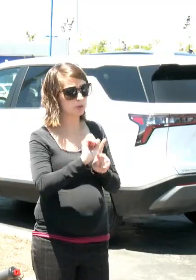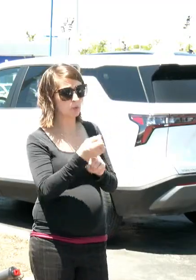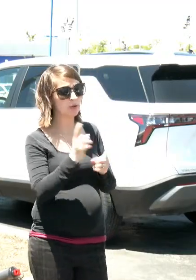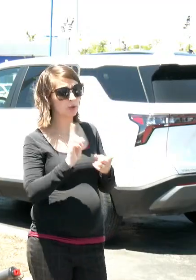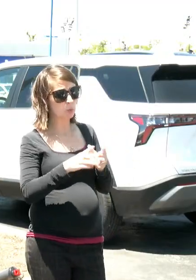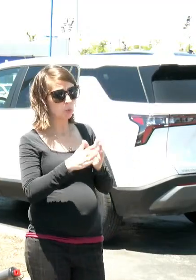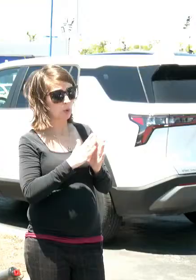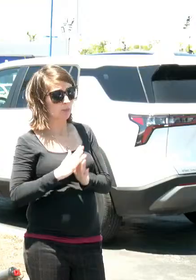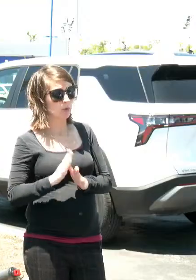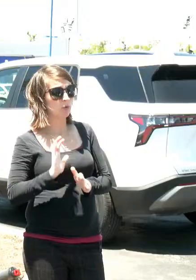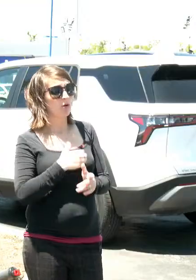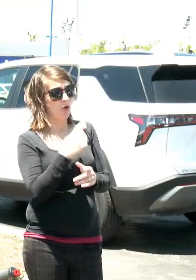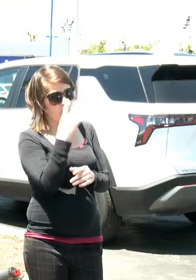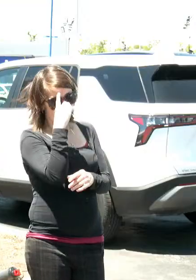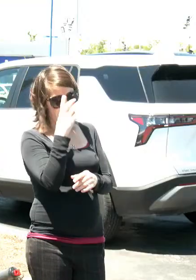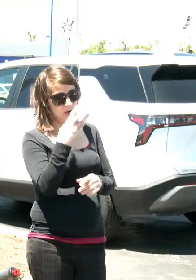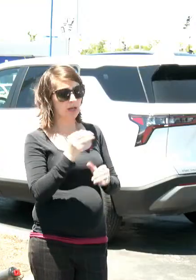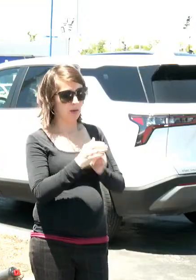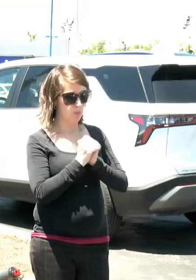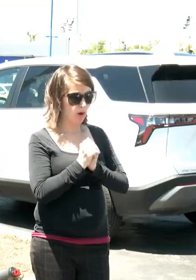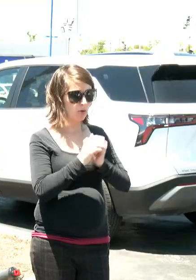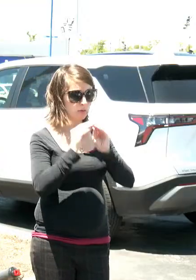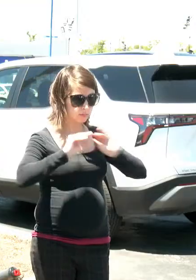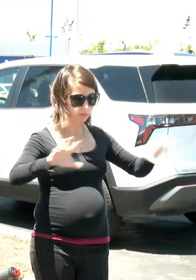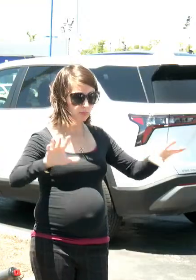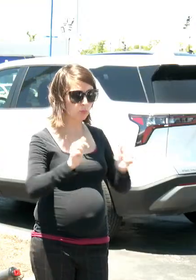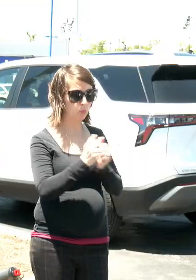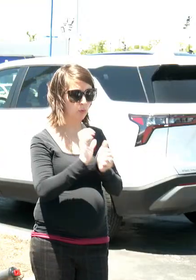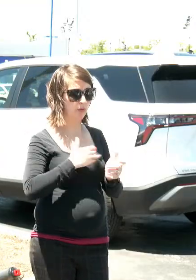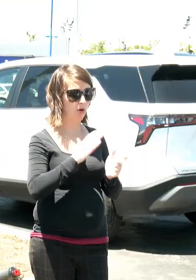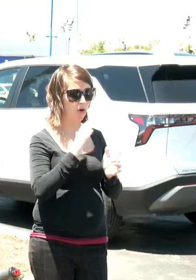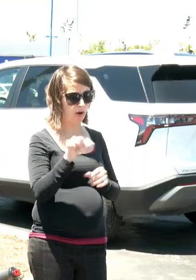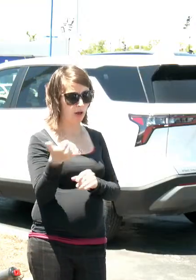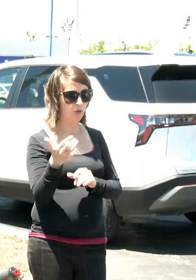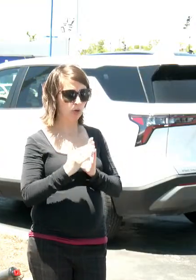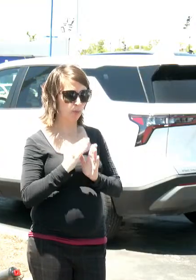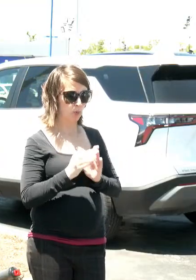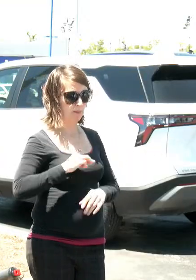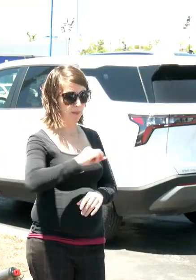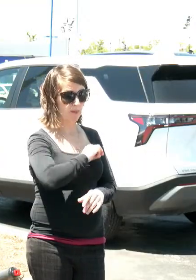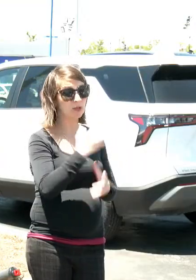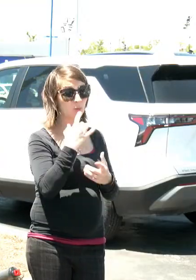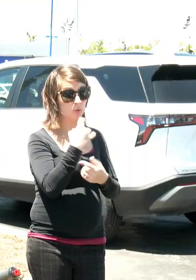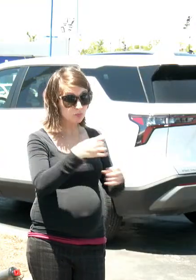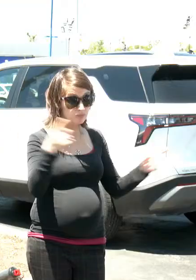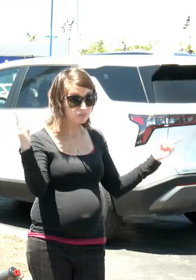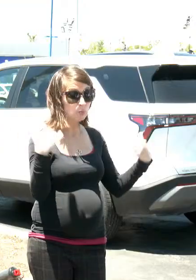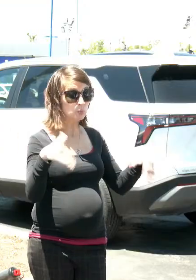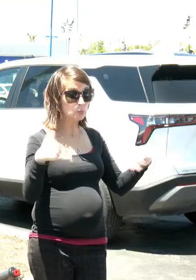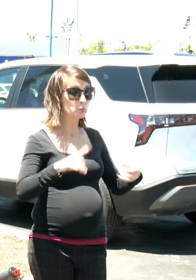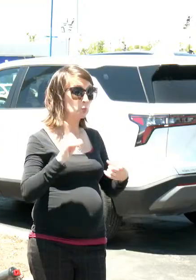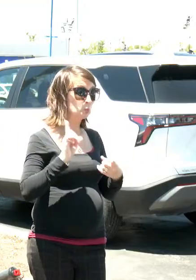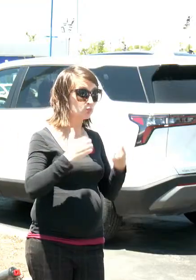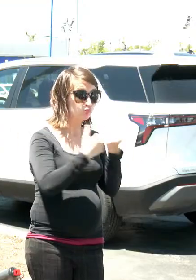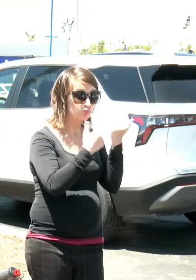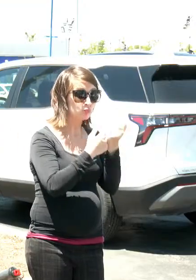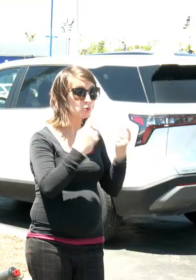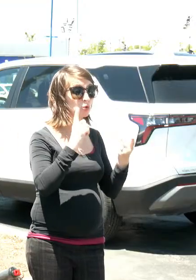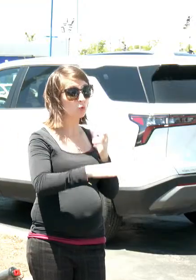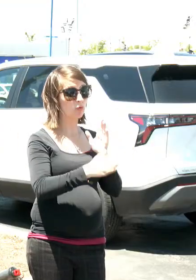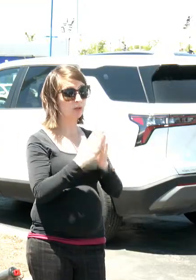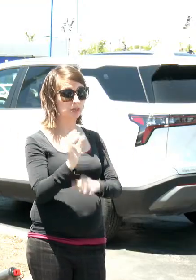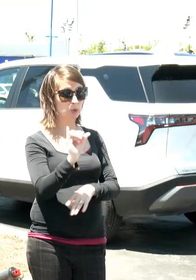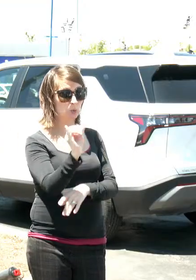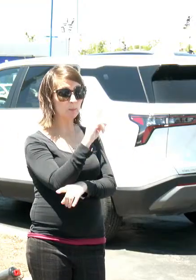and our prayers are with our fellow community members. And I want to give a big shout out to the city, because all of their